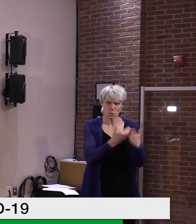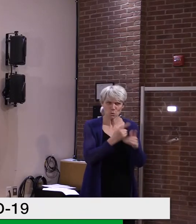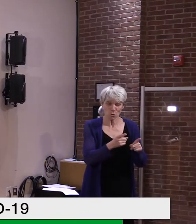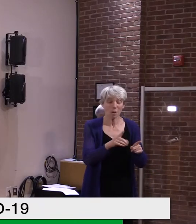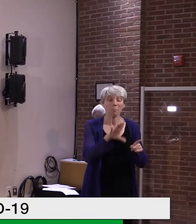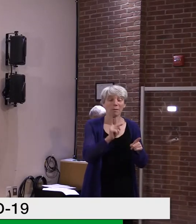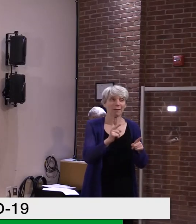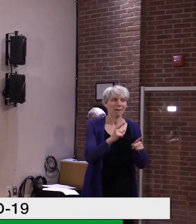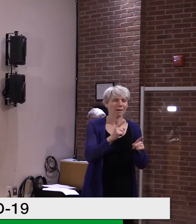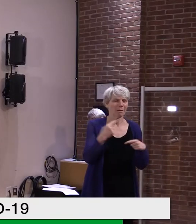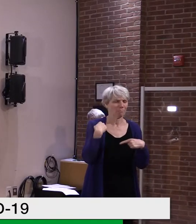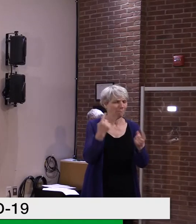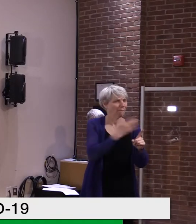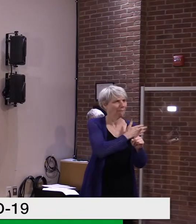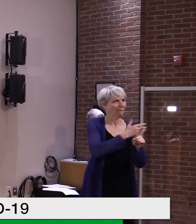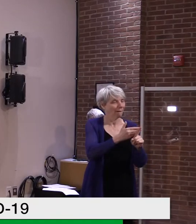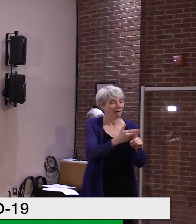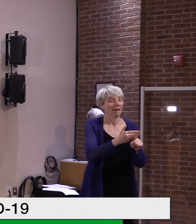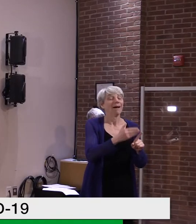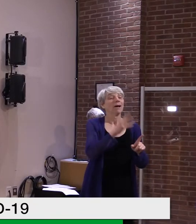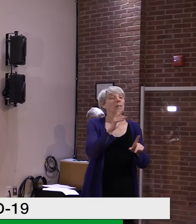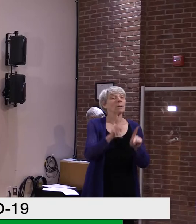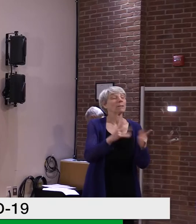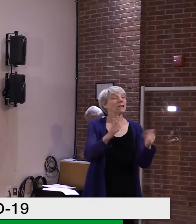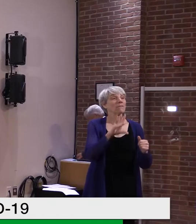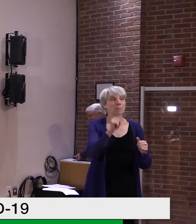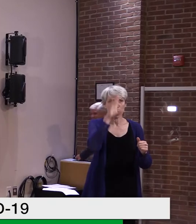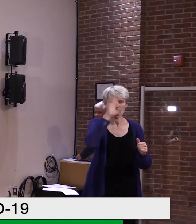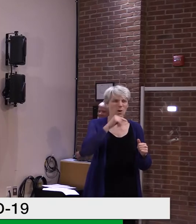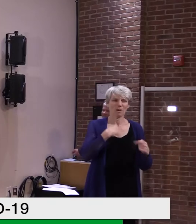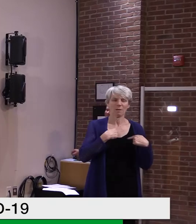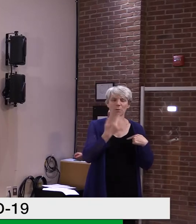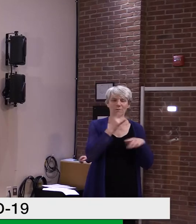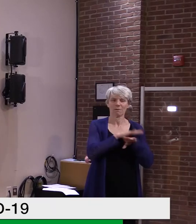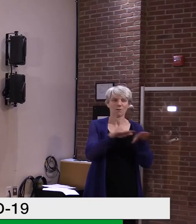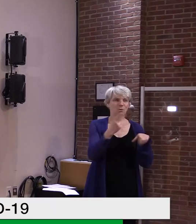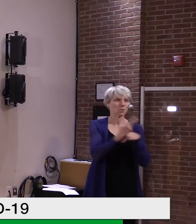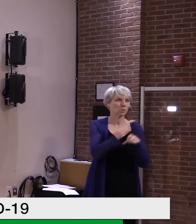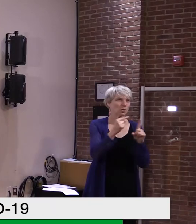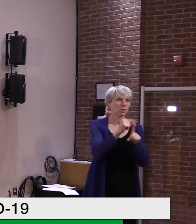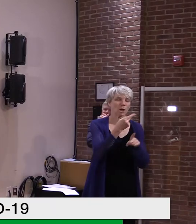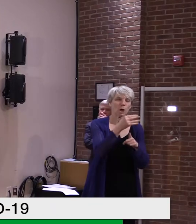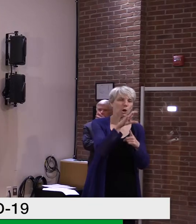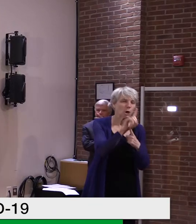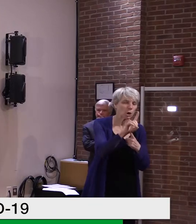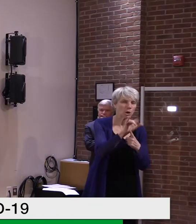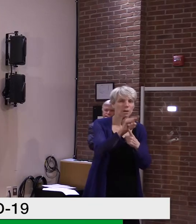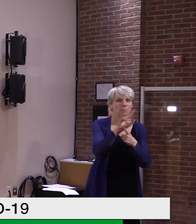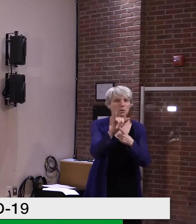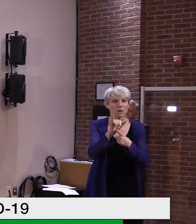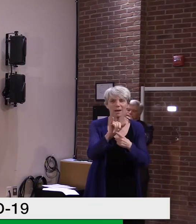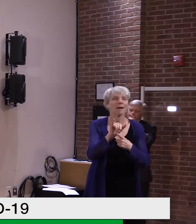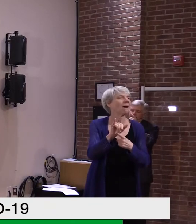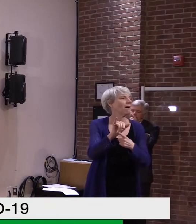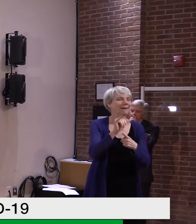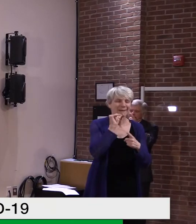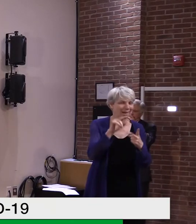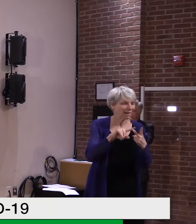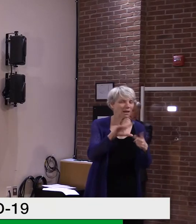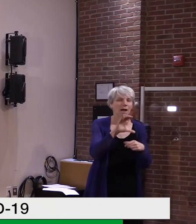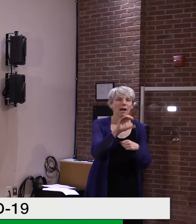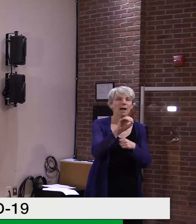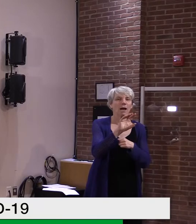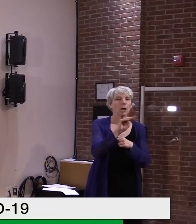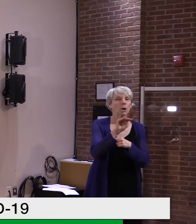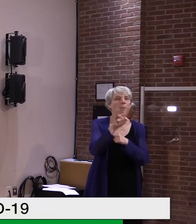journalists to avoid the word herd immunity and community immunity and try to